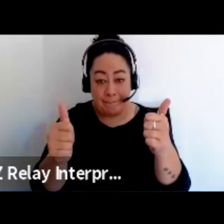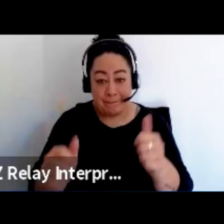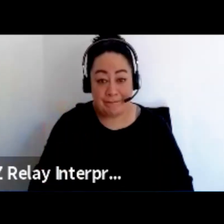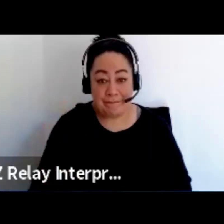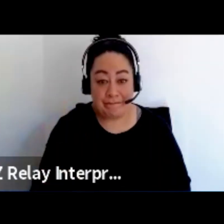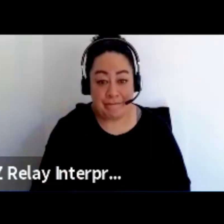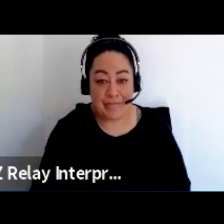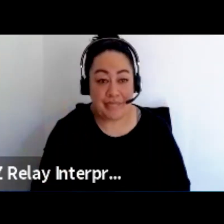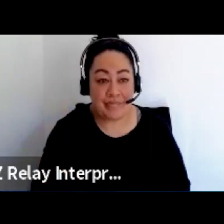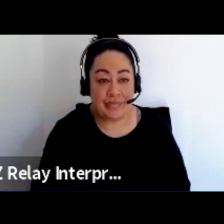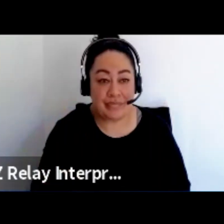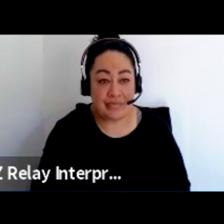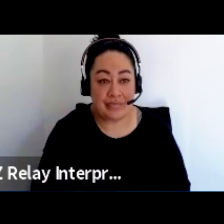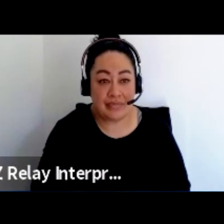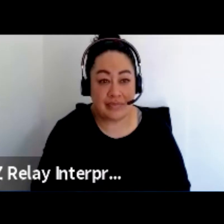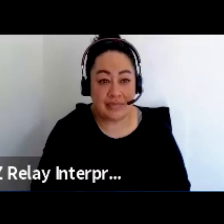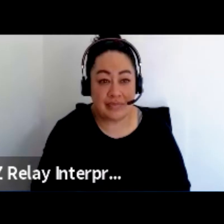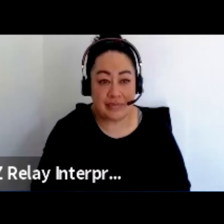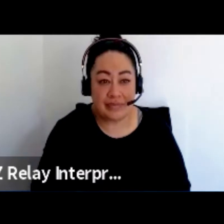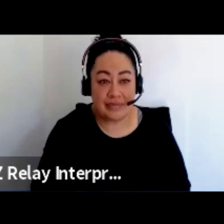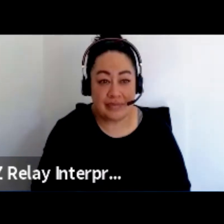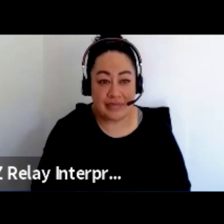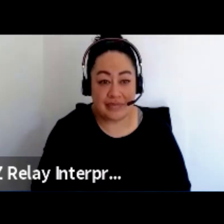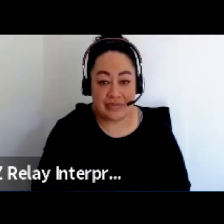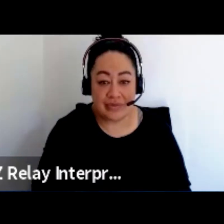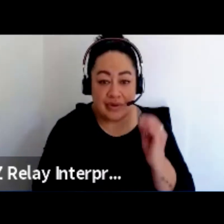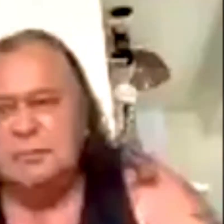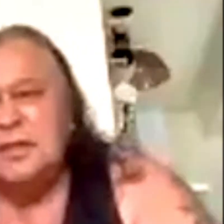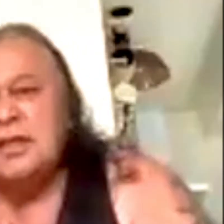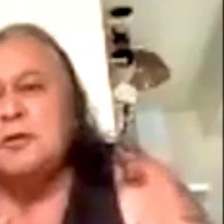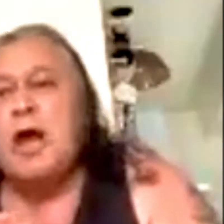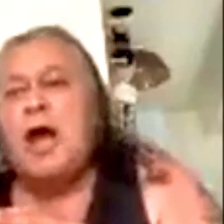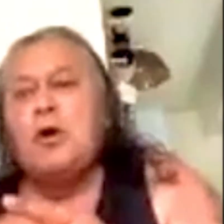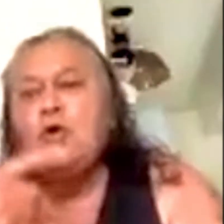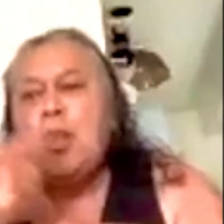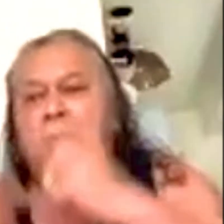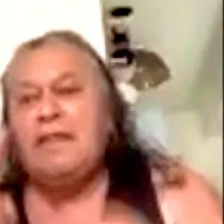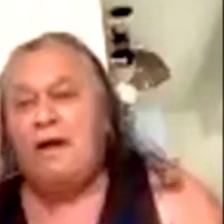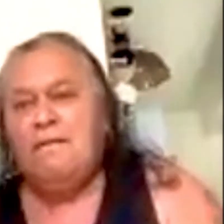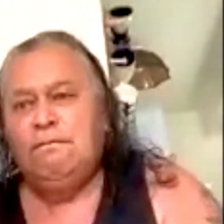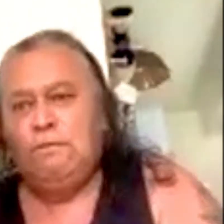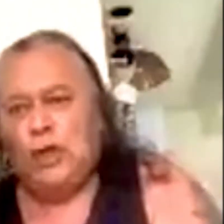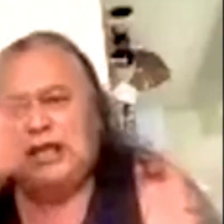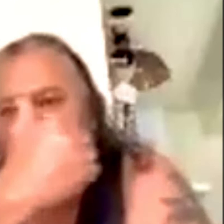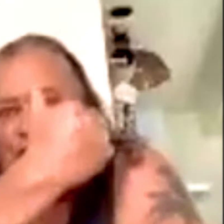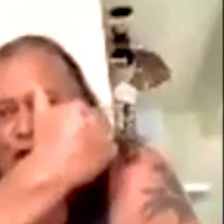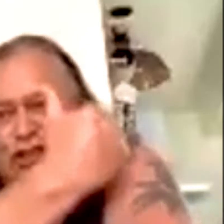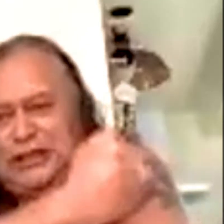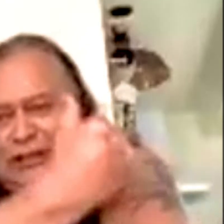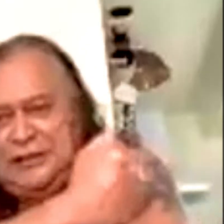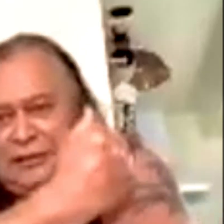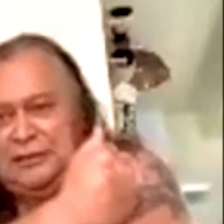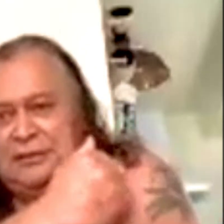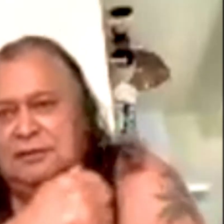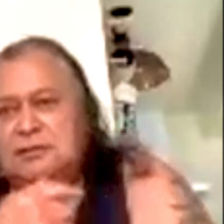Oh, fine. Awesome. Thank you. Whiti. Kia ora koutou. Now, my question